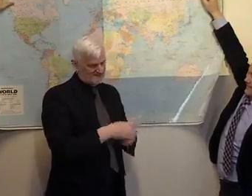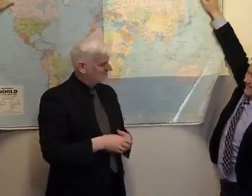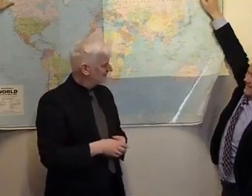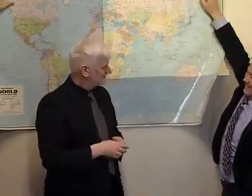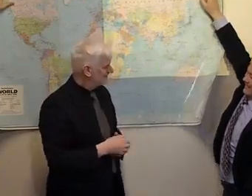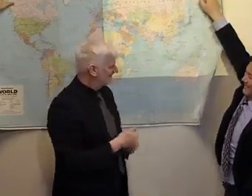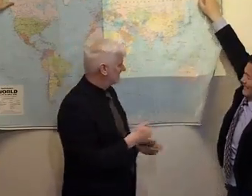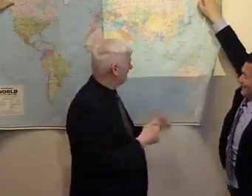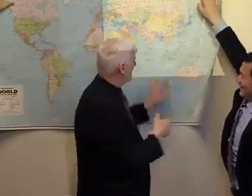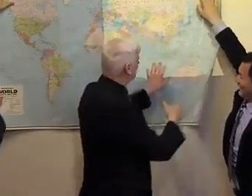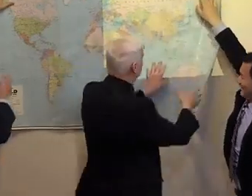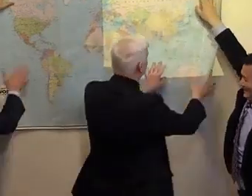Yeah.